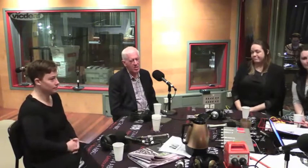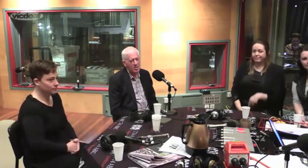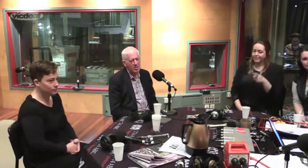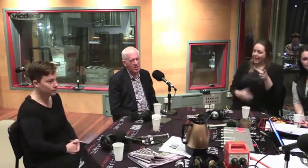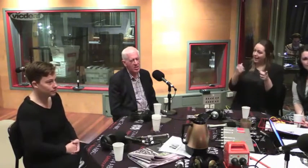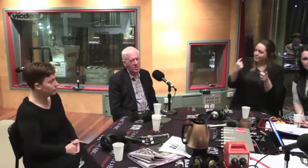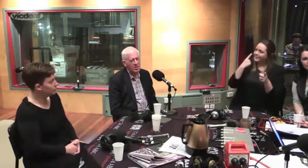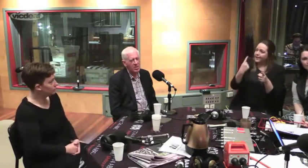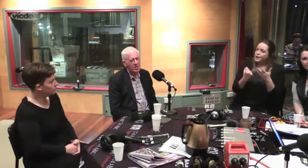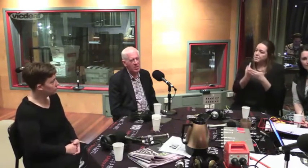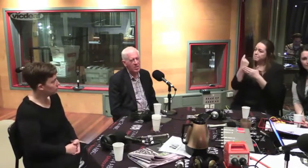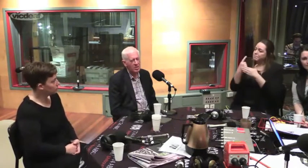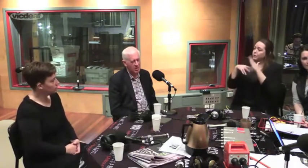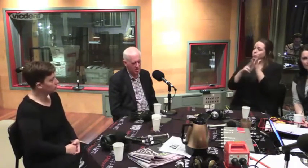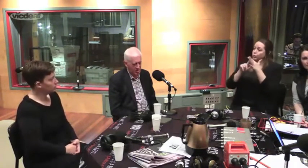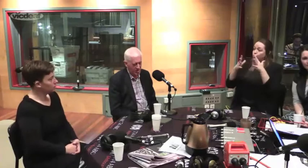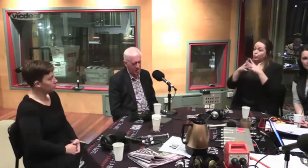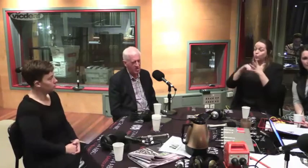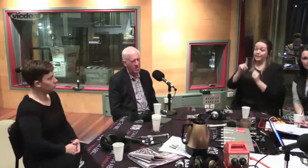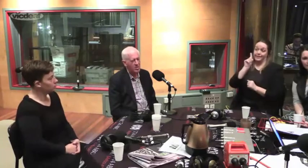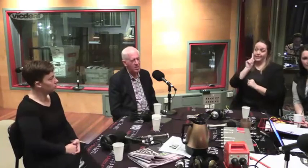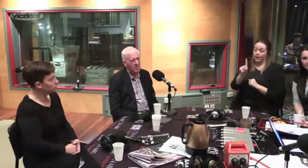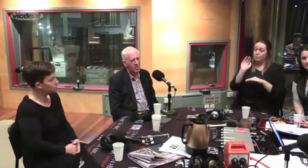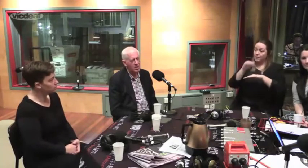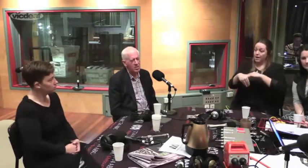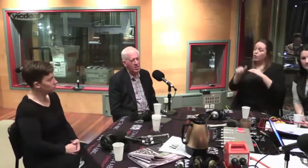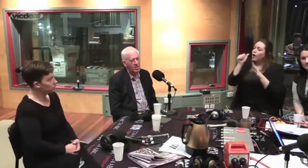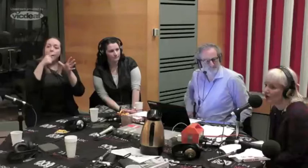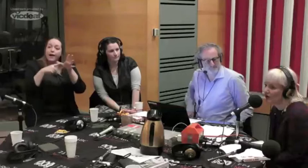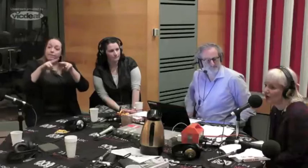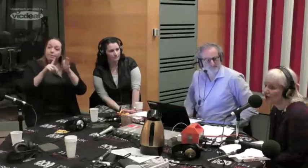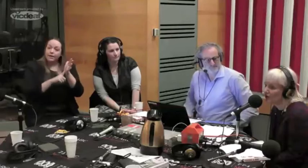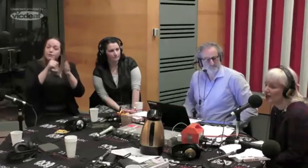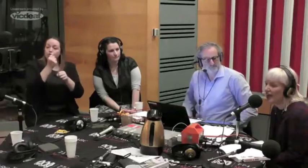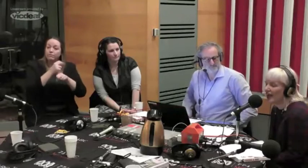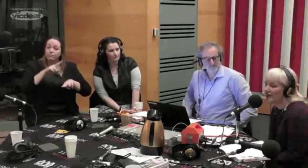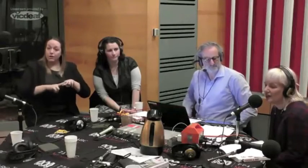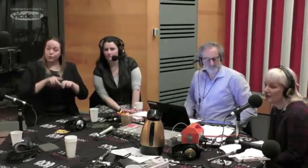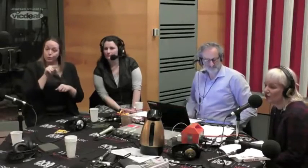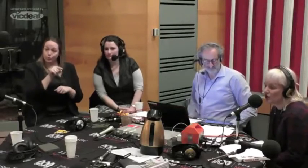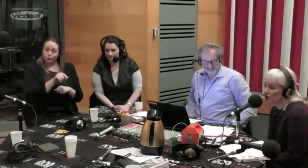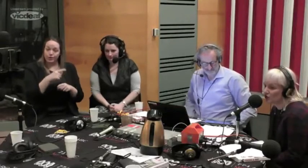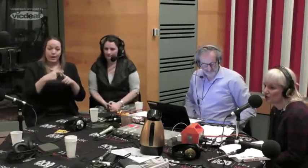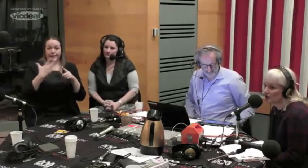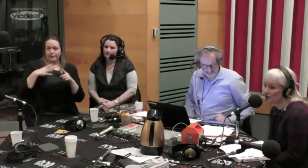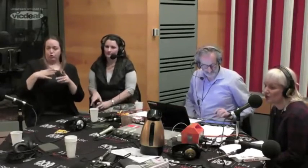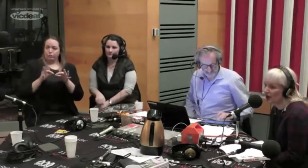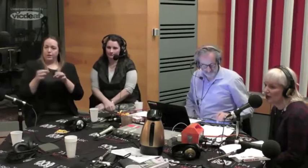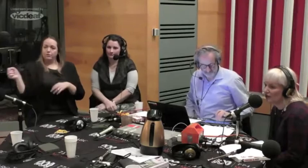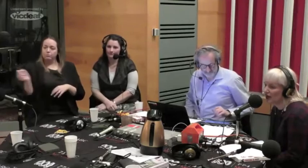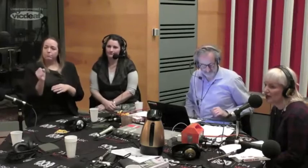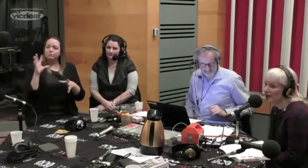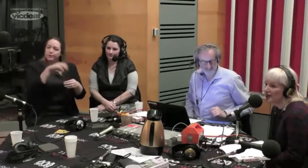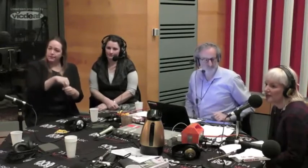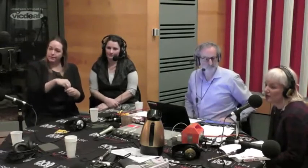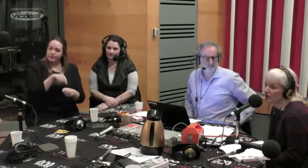We've seen that come up in the news just yesterday regarding, the AFL Grand Final and the need for interpreters to be part